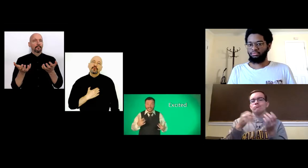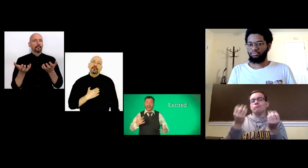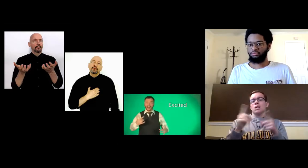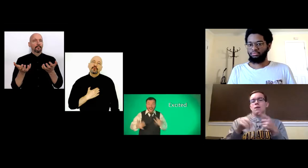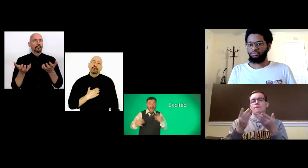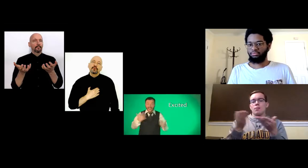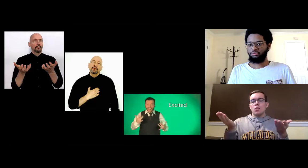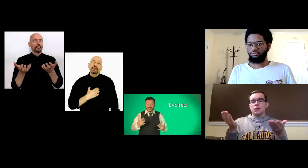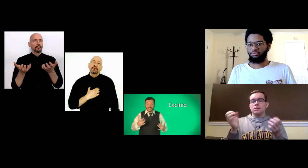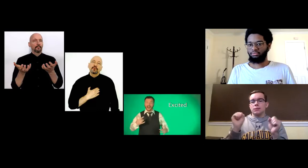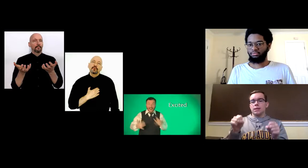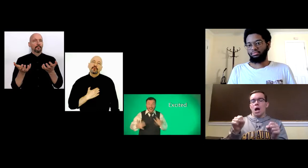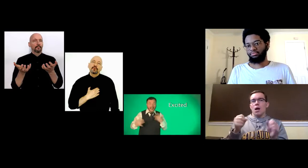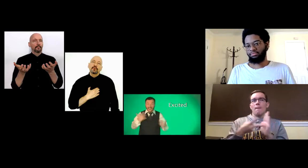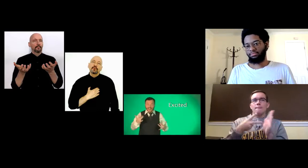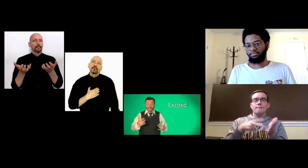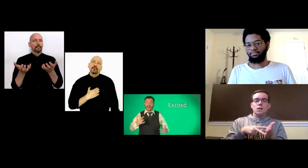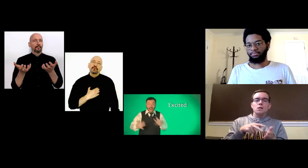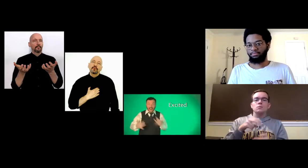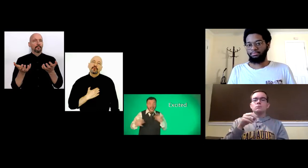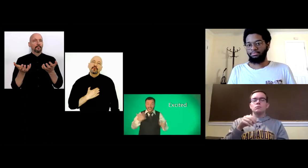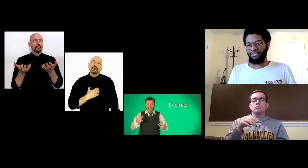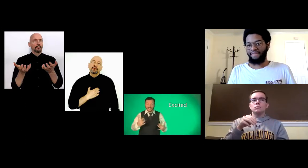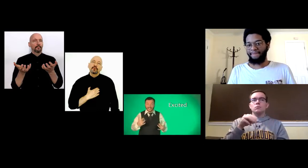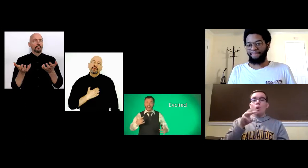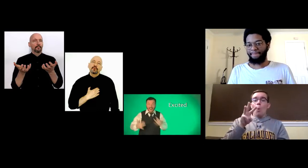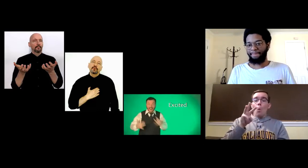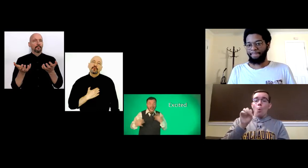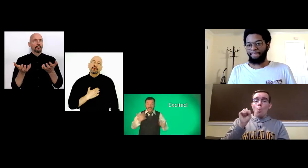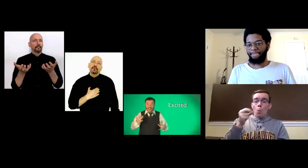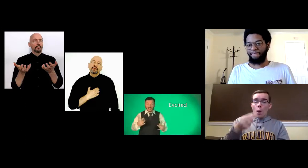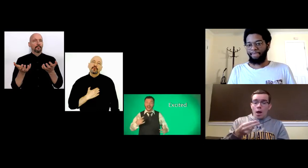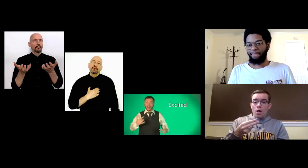And that sign, yeah, can mean both, several things. It can mean